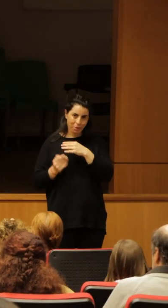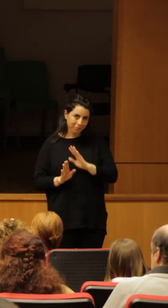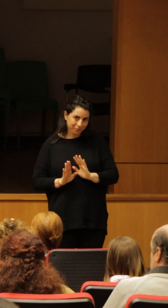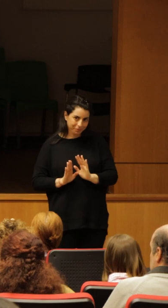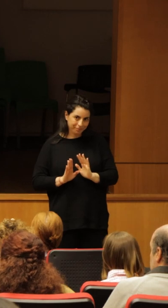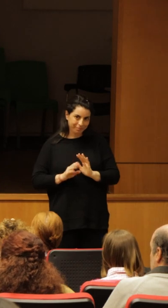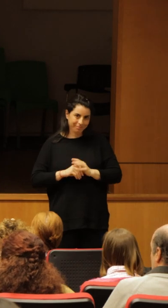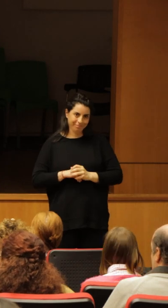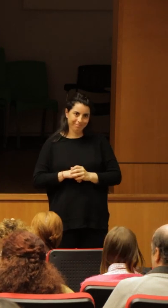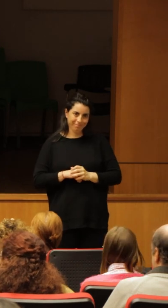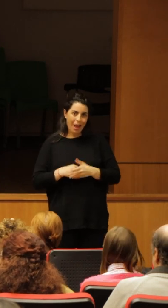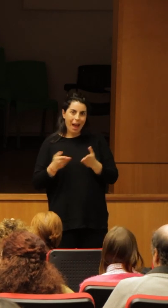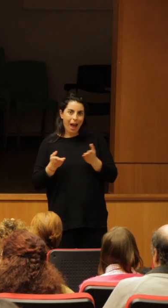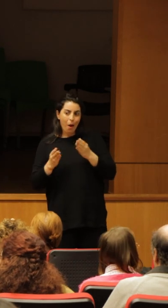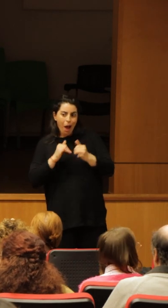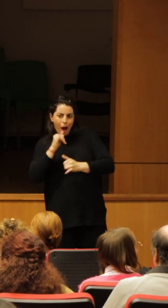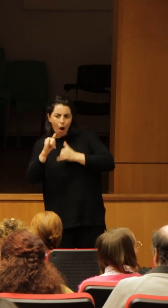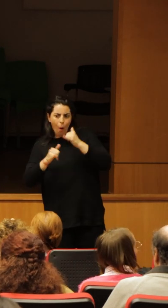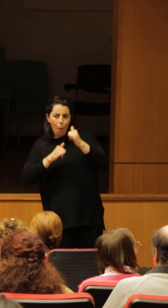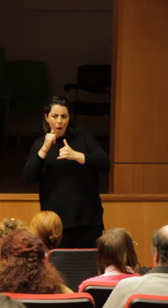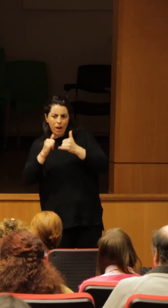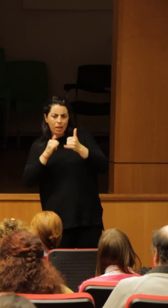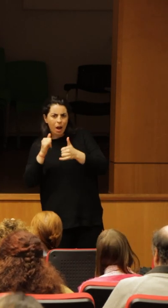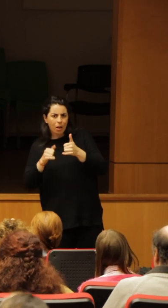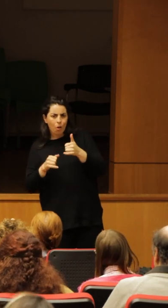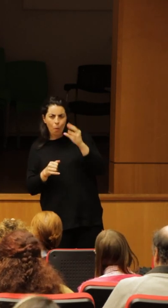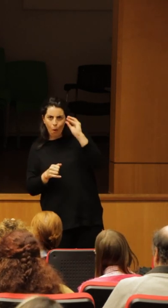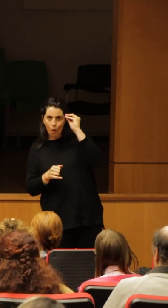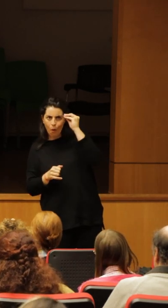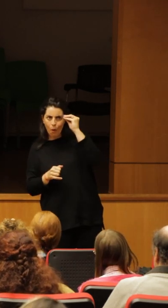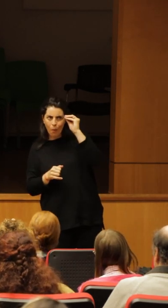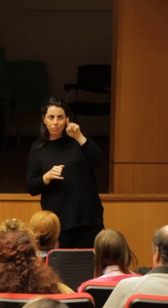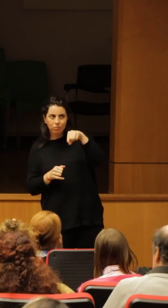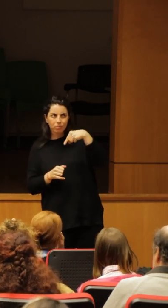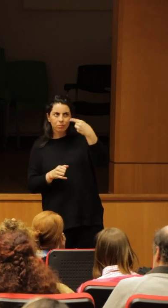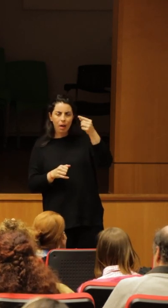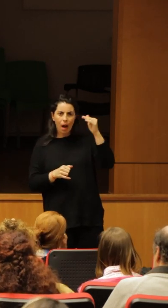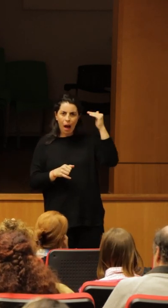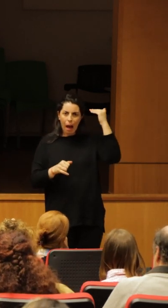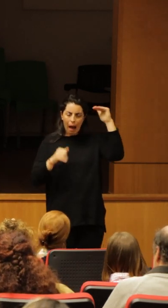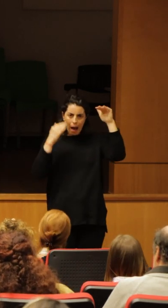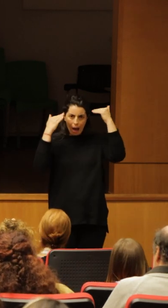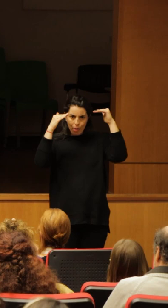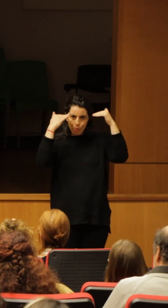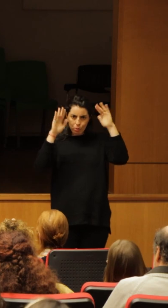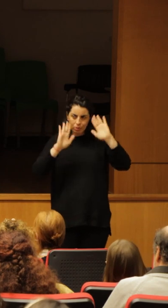como ahora era joven, pero no, ella está. Sí, no. Well, and if he dated anything, that would be ideas.